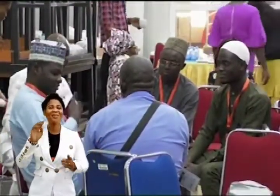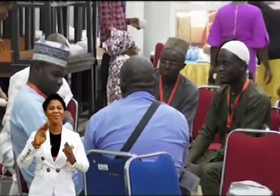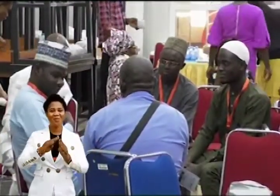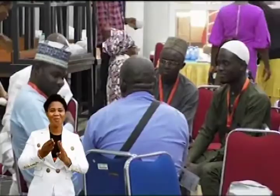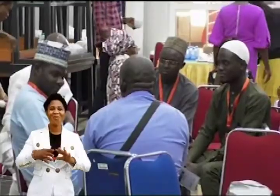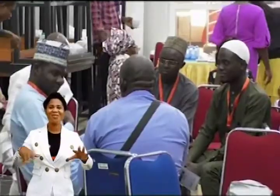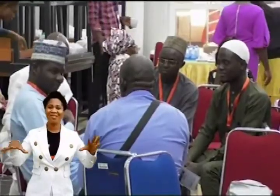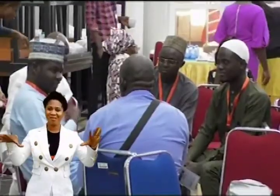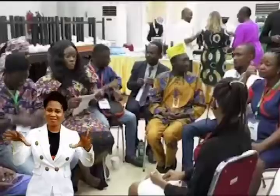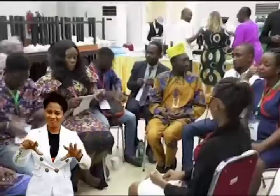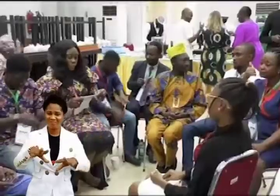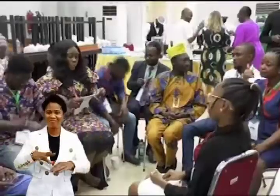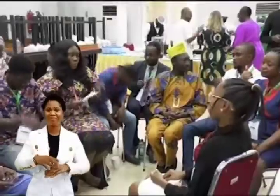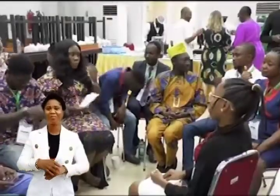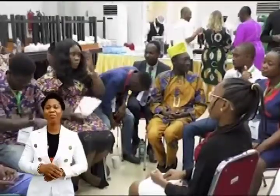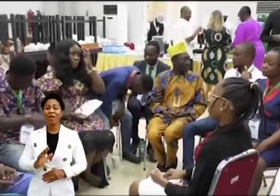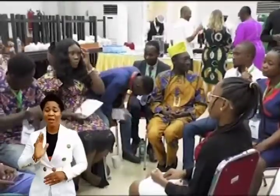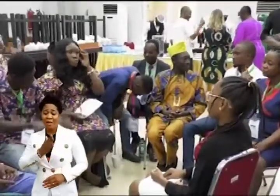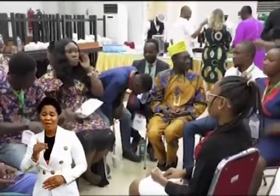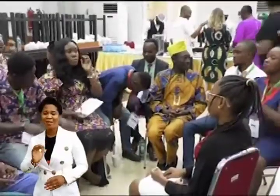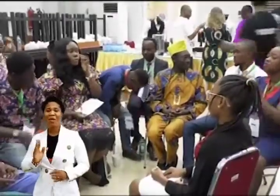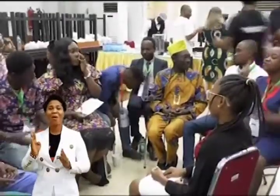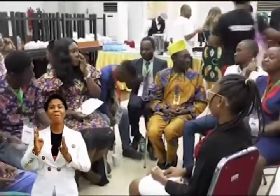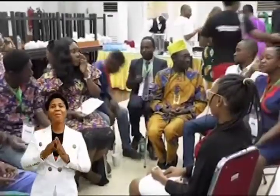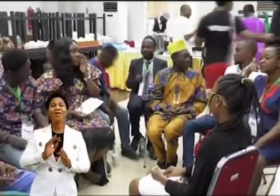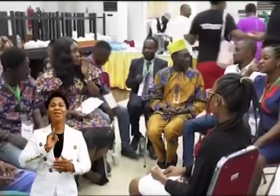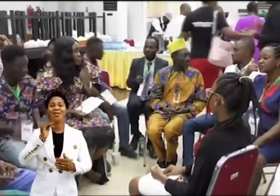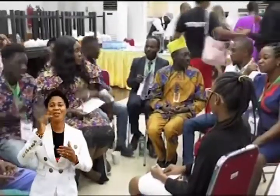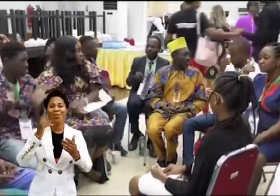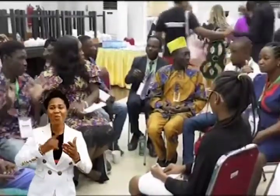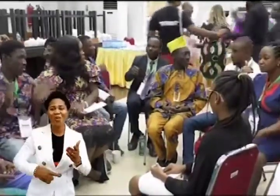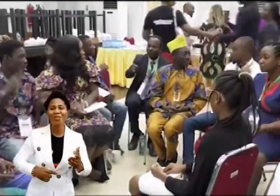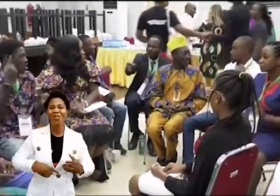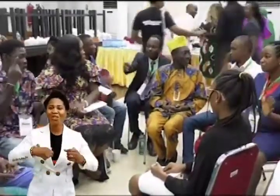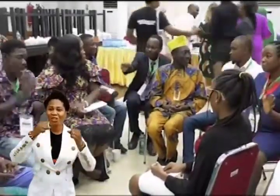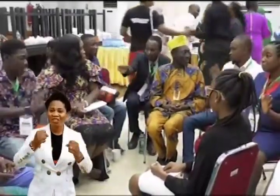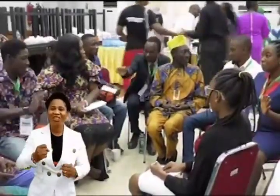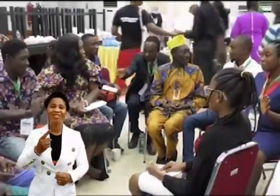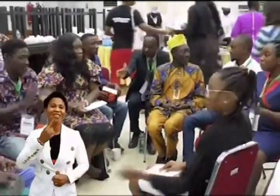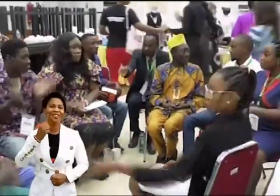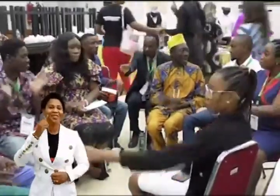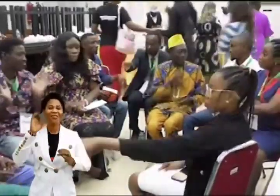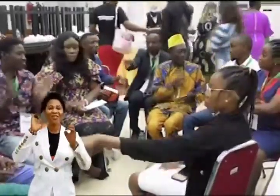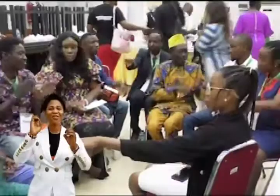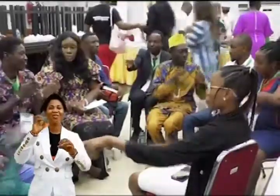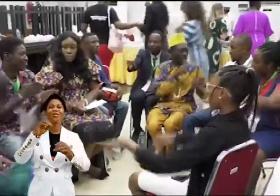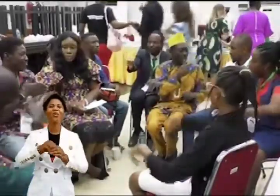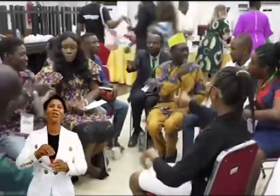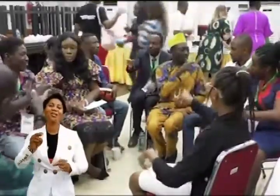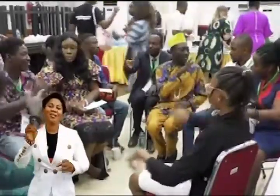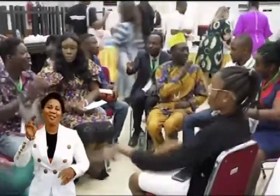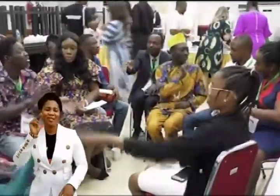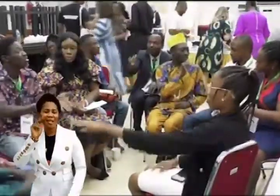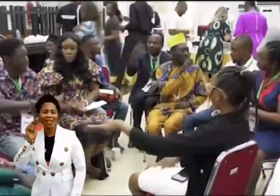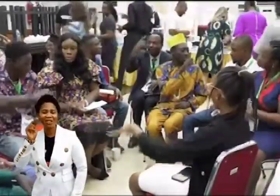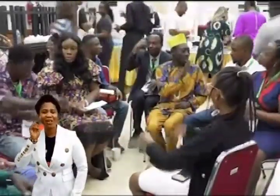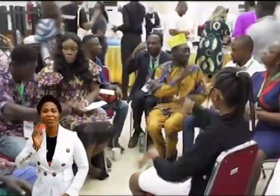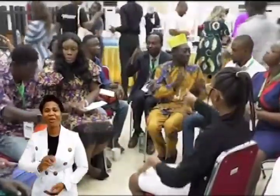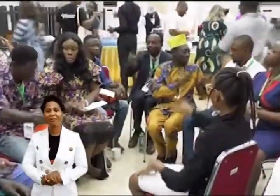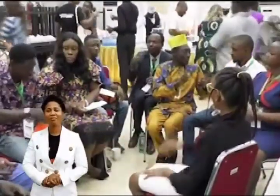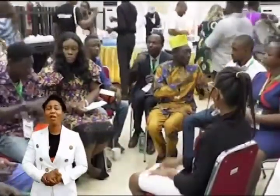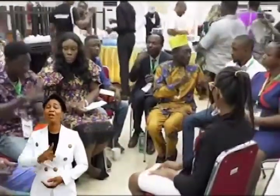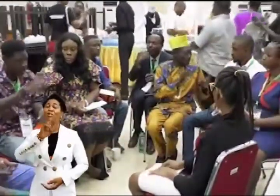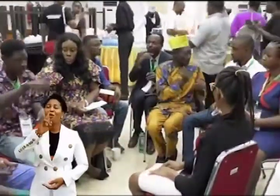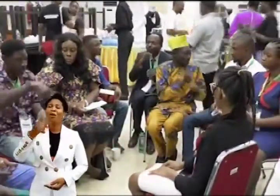Nigeria. I'm totally lost sitting in this cluster because I do not understand sign language. And